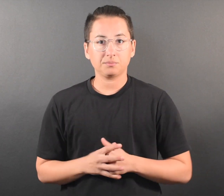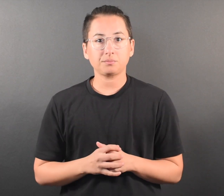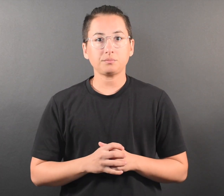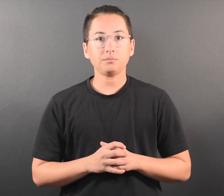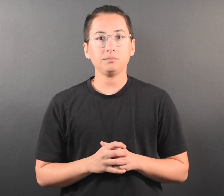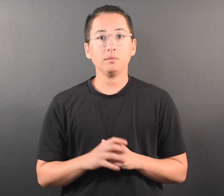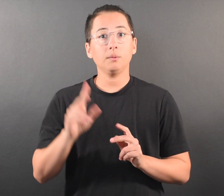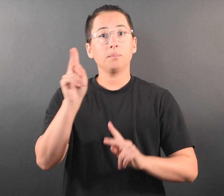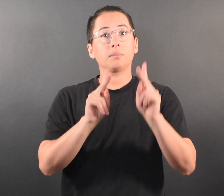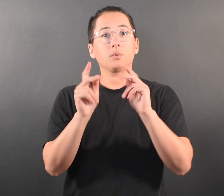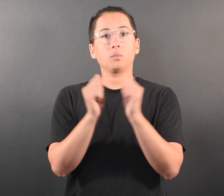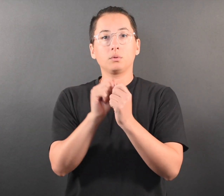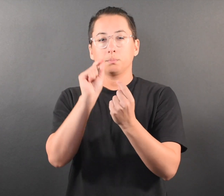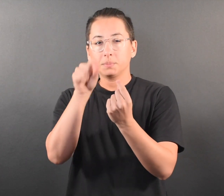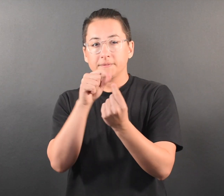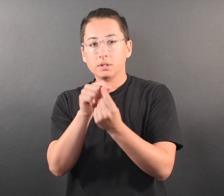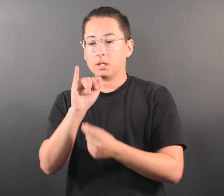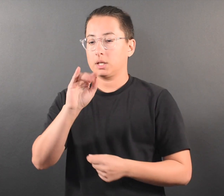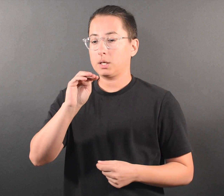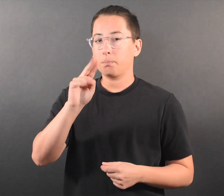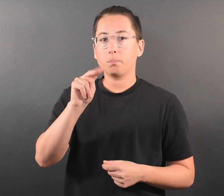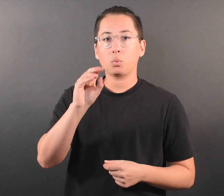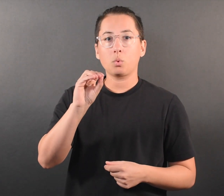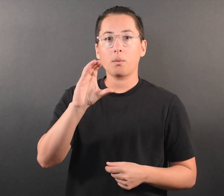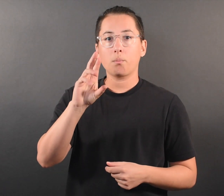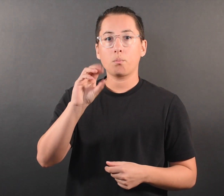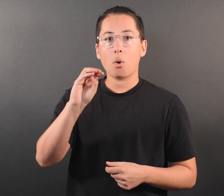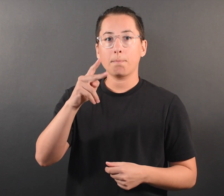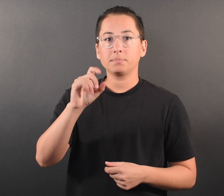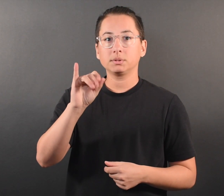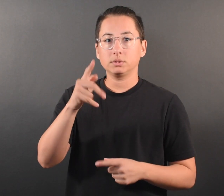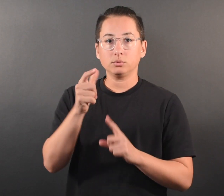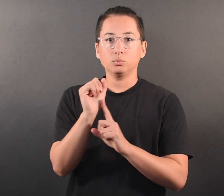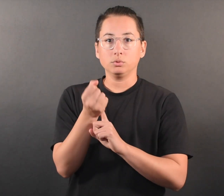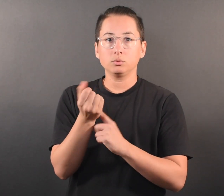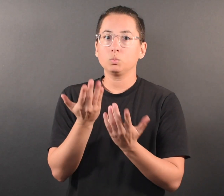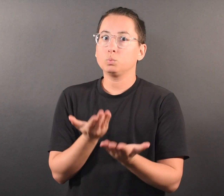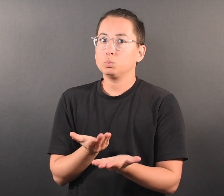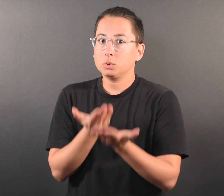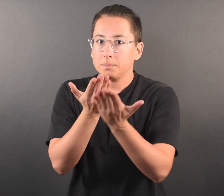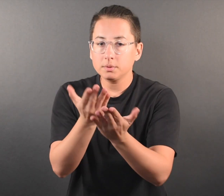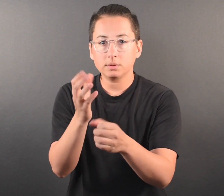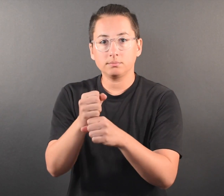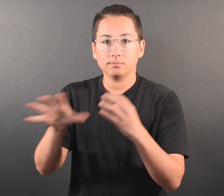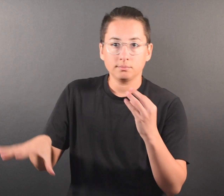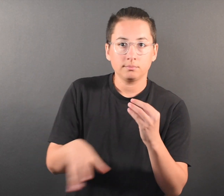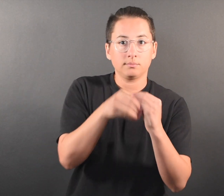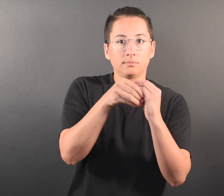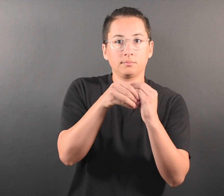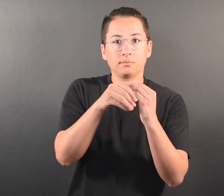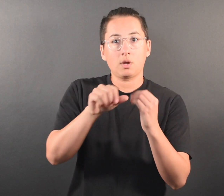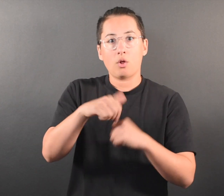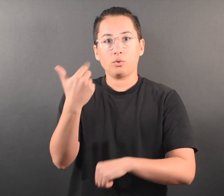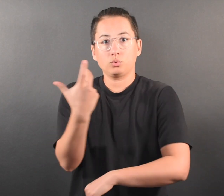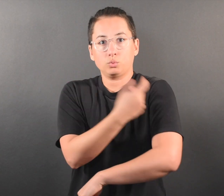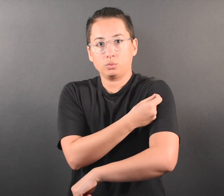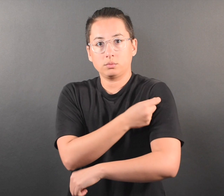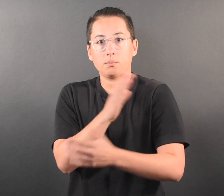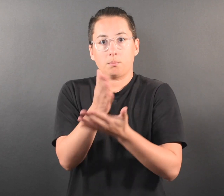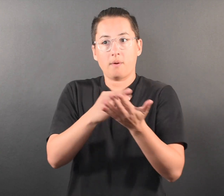People with certain immunocompromising conditions are recommended to get an additional dose of vaccine as part